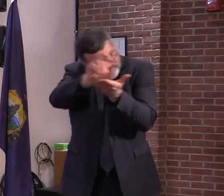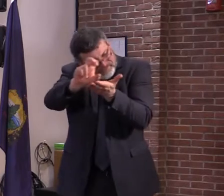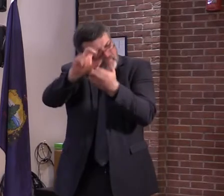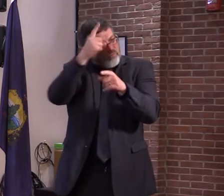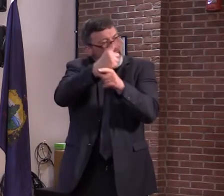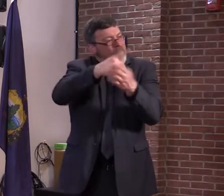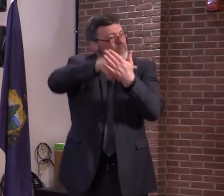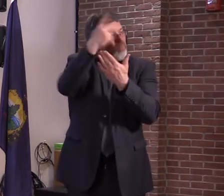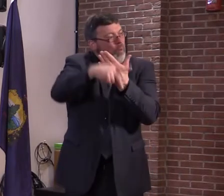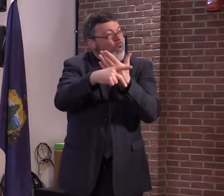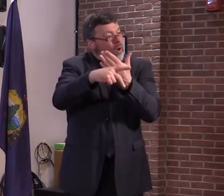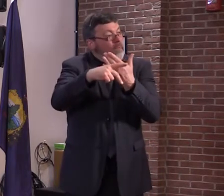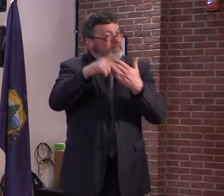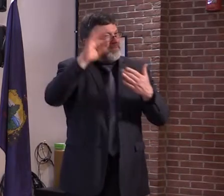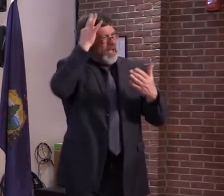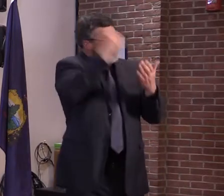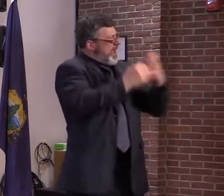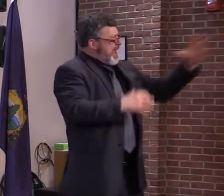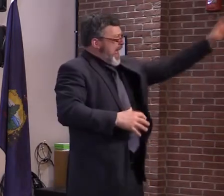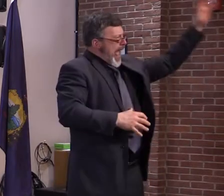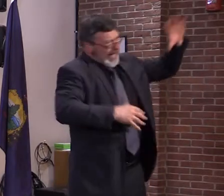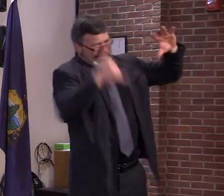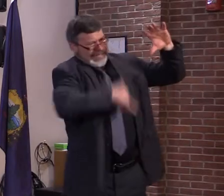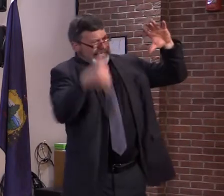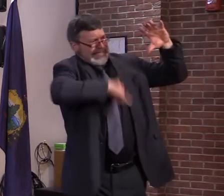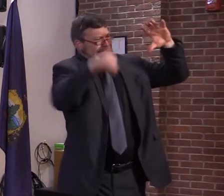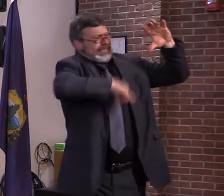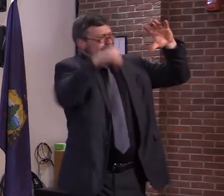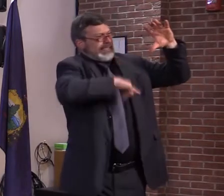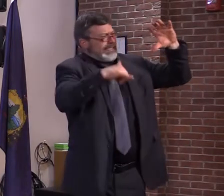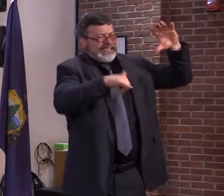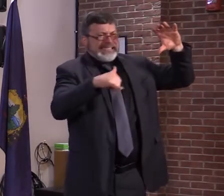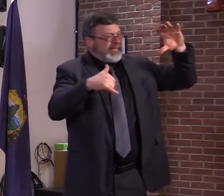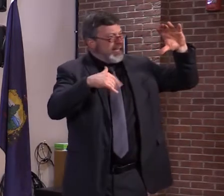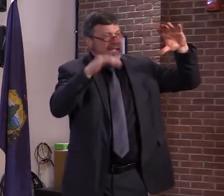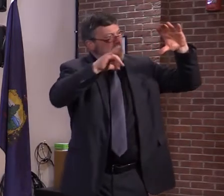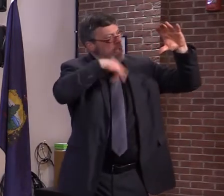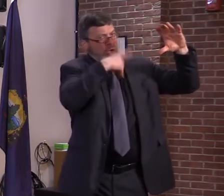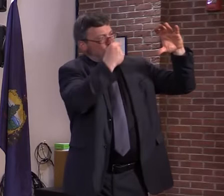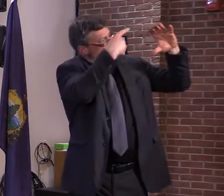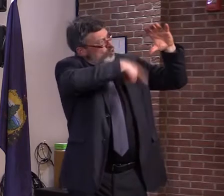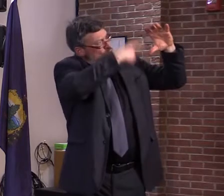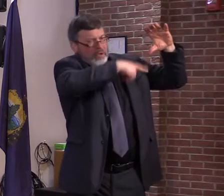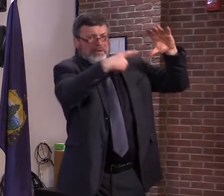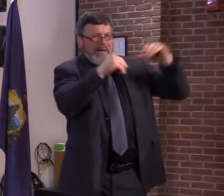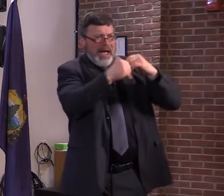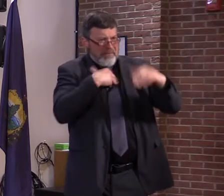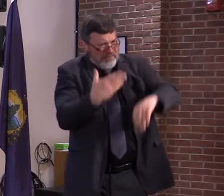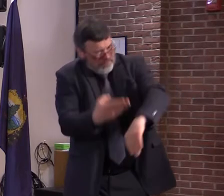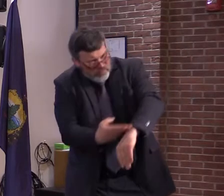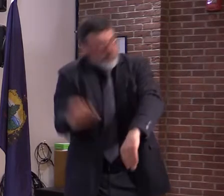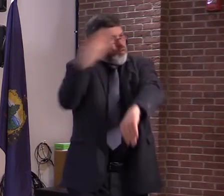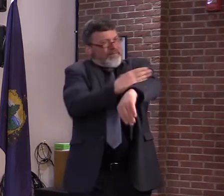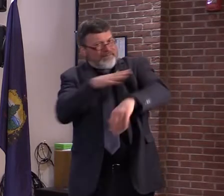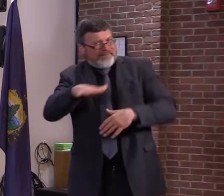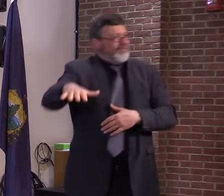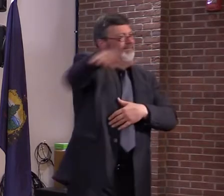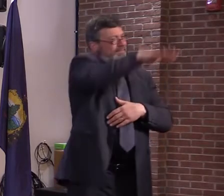can be better in the future. We can't just use it for one-time needs and then face this very real